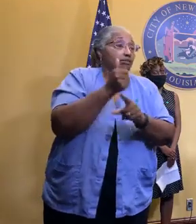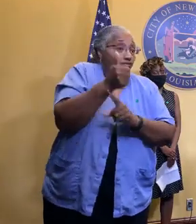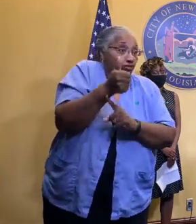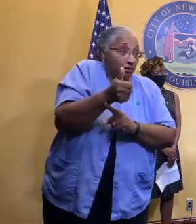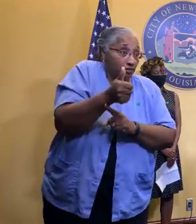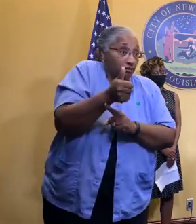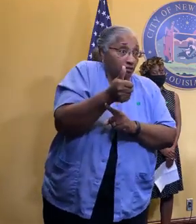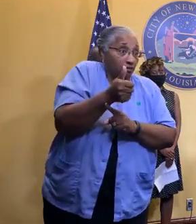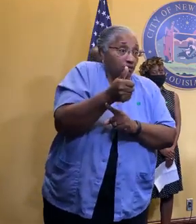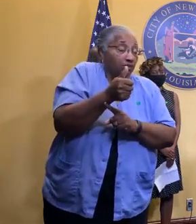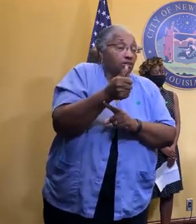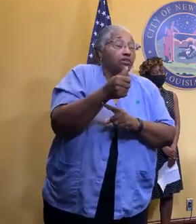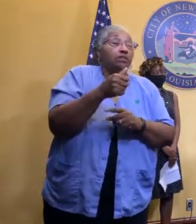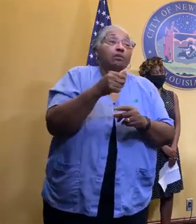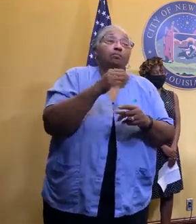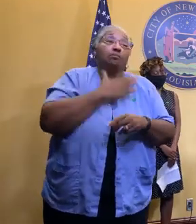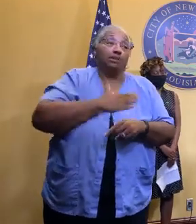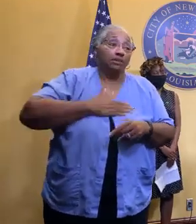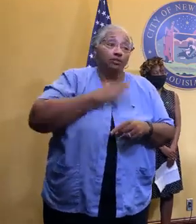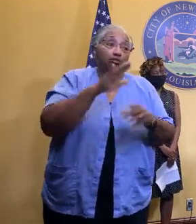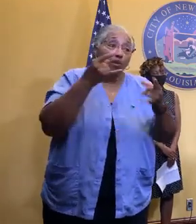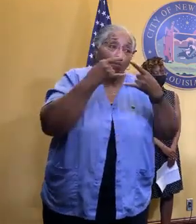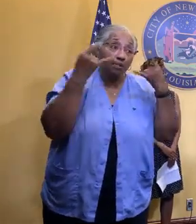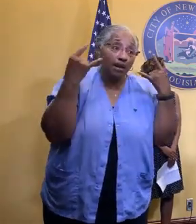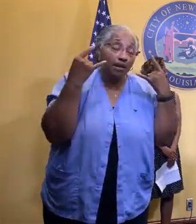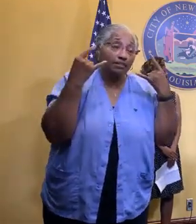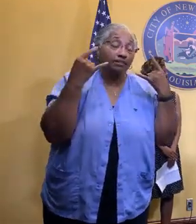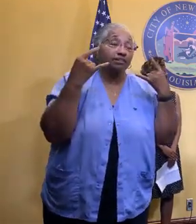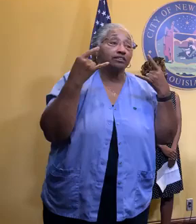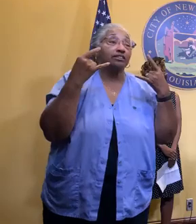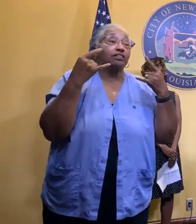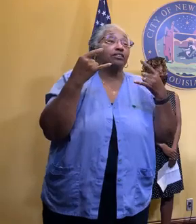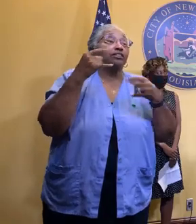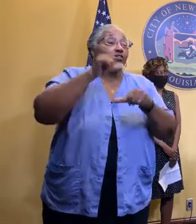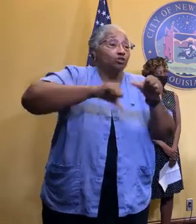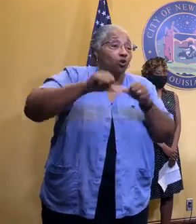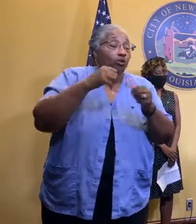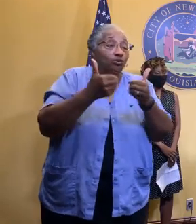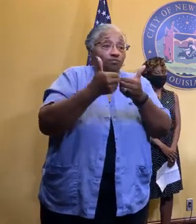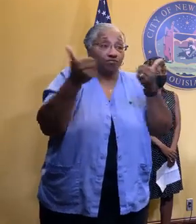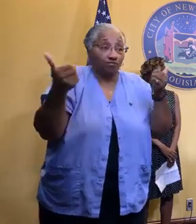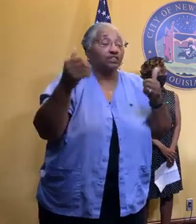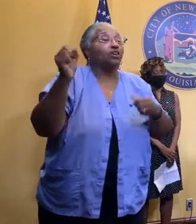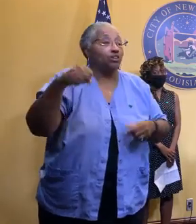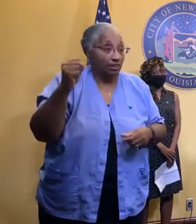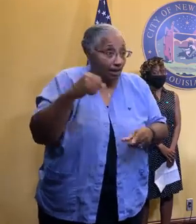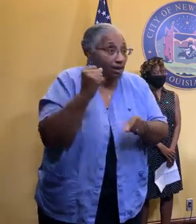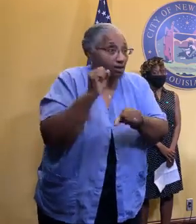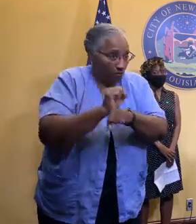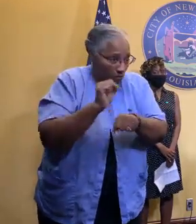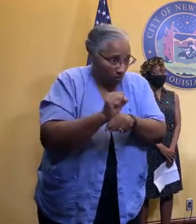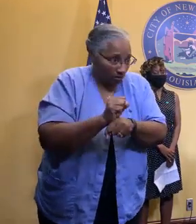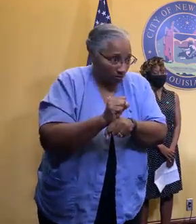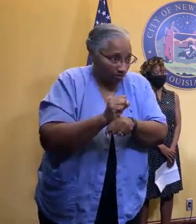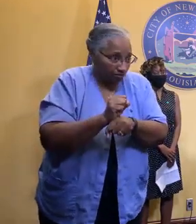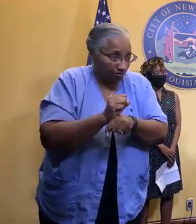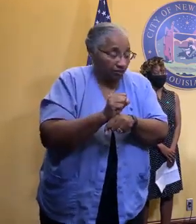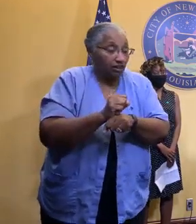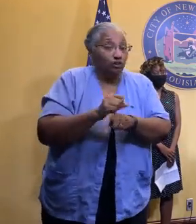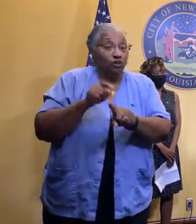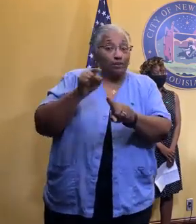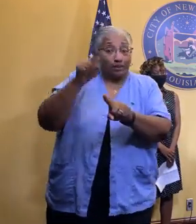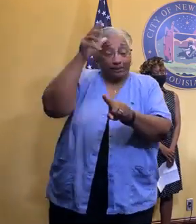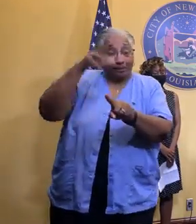too. Make sure you're wearing that mask, absolutely. The social distancing, yes, ma'am, hey, it works. And so he keeps me